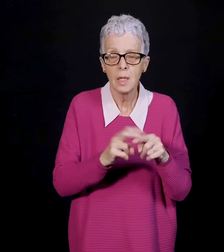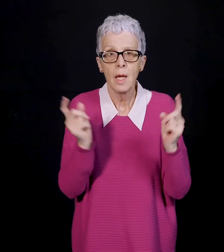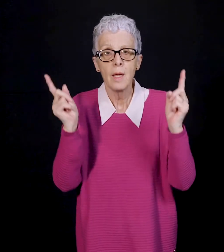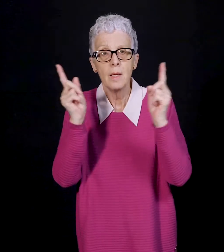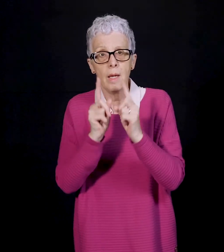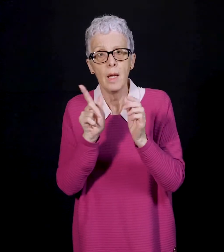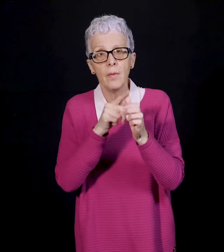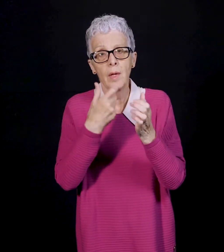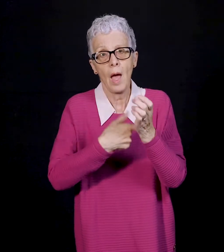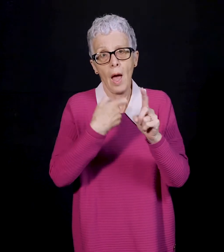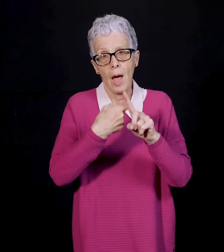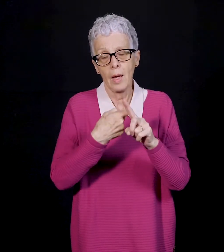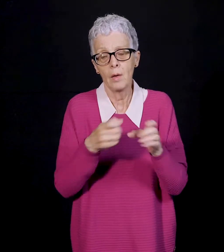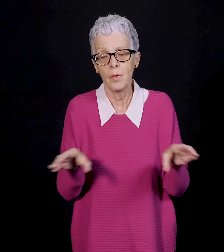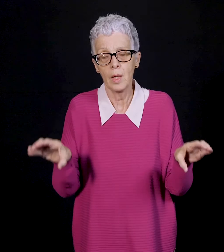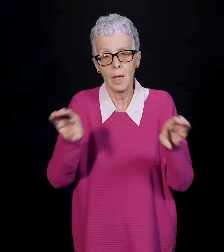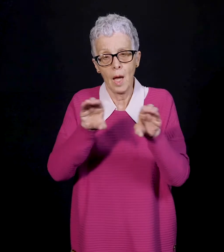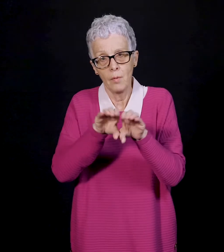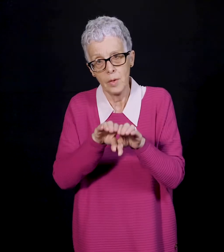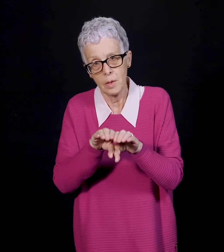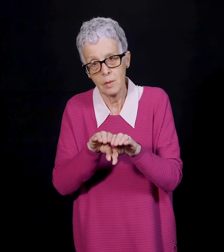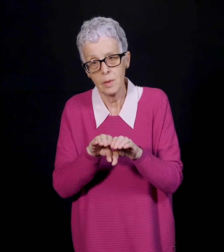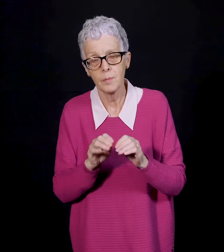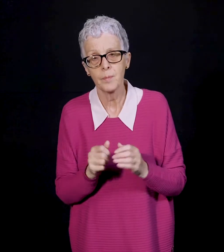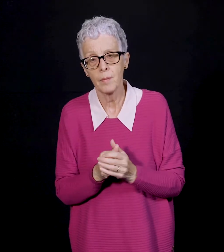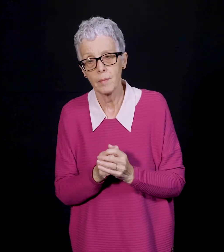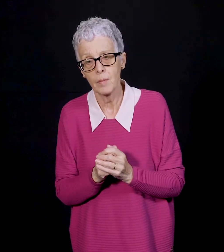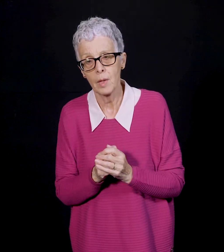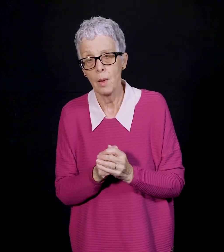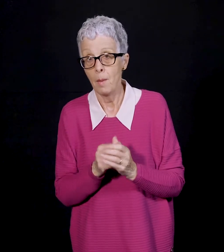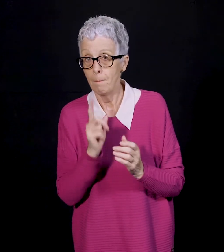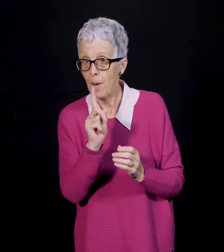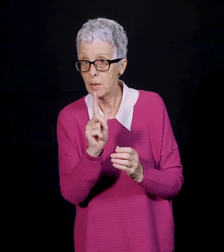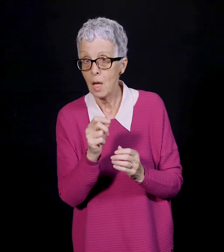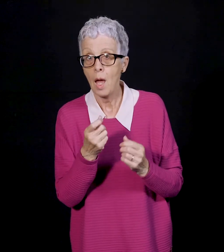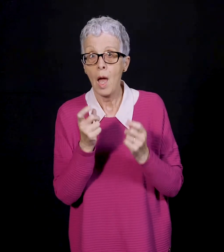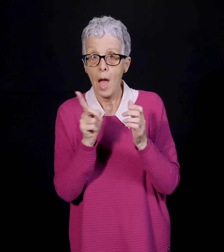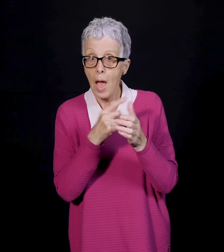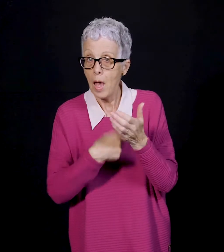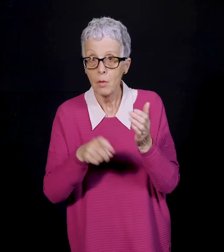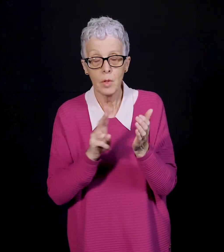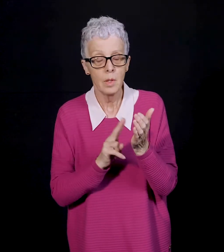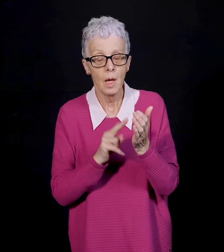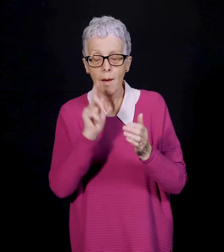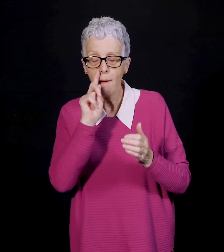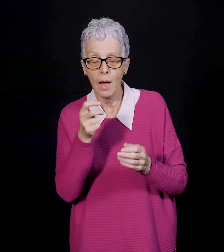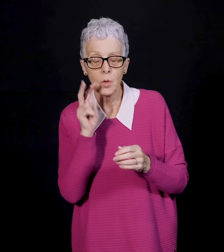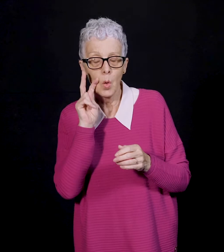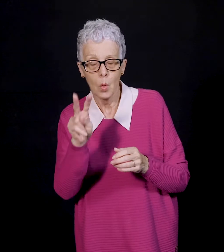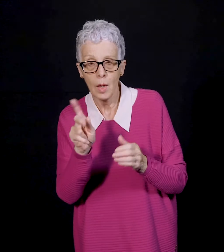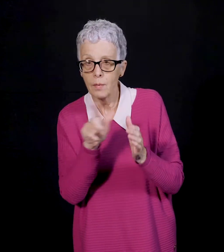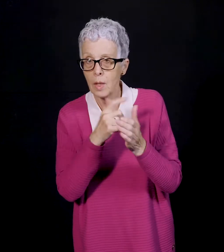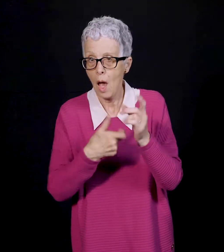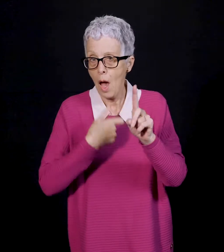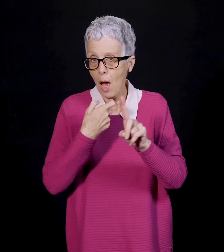shall cover that atoning cover that is on the Ark of the Testimony, otherwise he will die. Aaron was not allowed to look upon the Ark of the Covenant, or